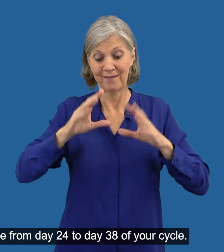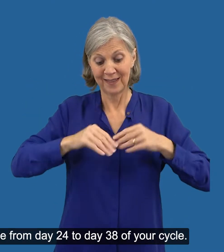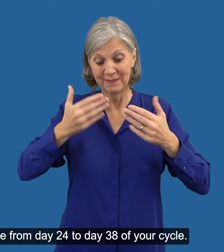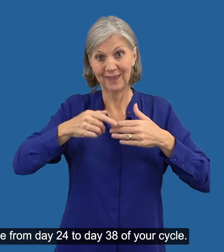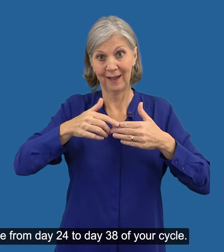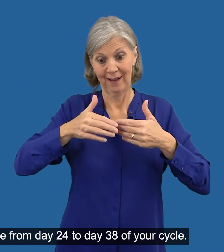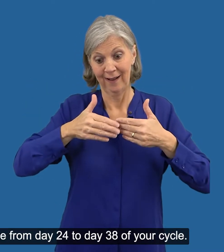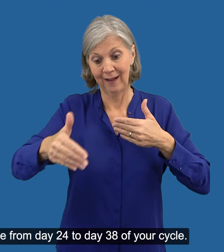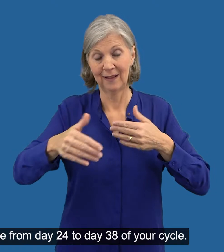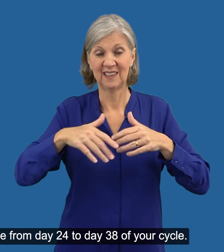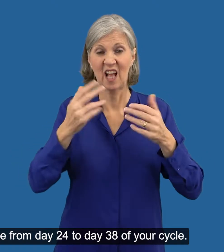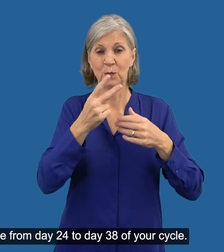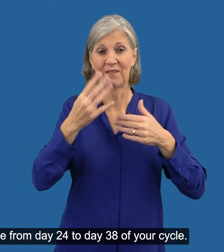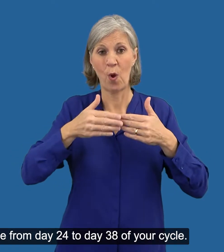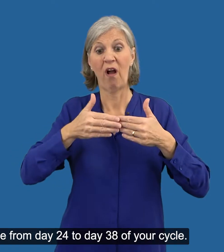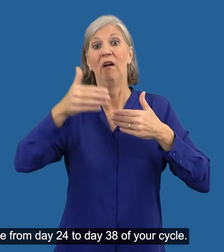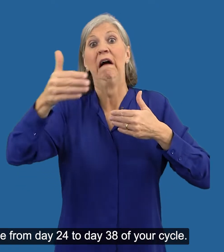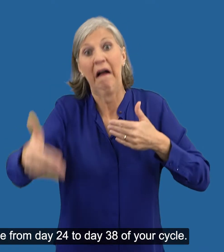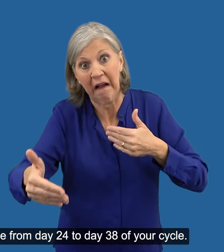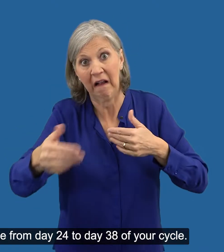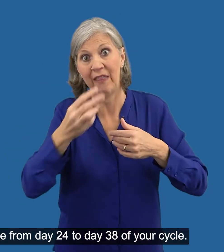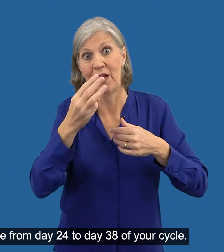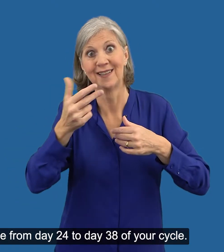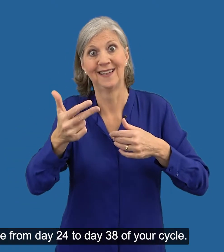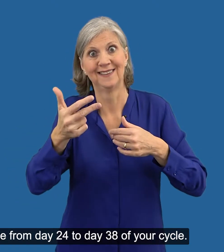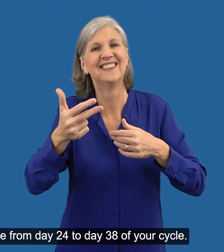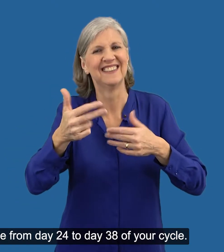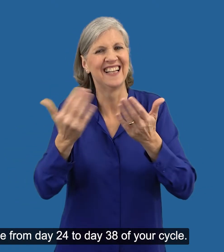Periods can range from day 24 to day 38 of your cycle.